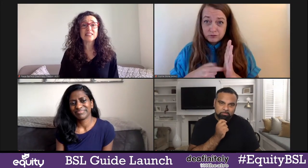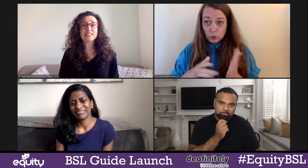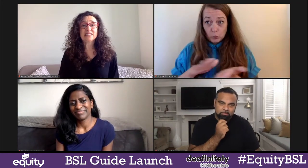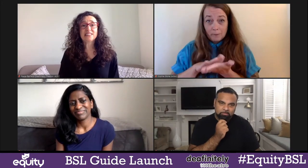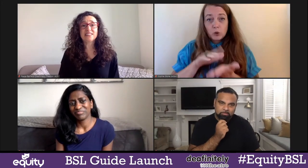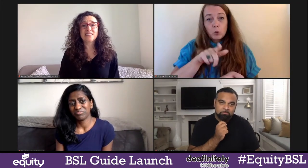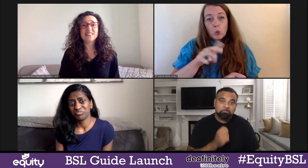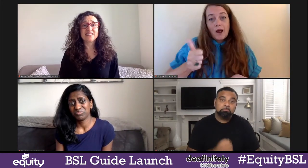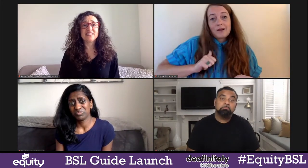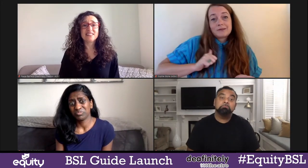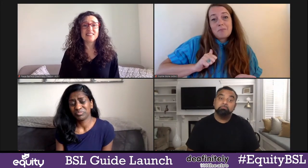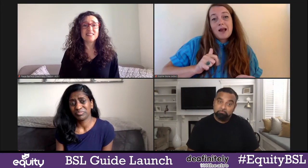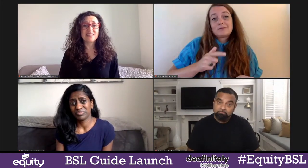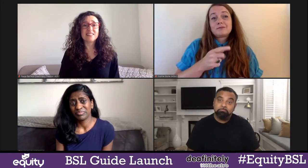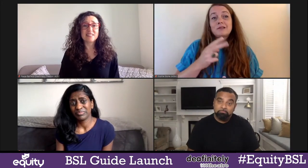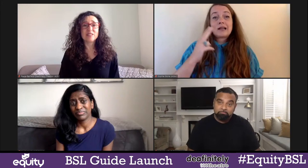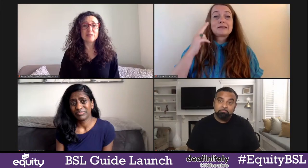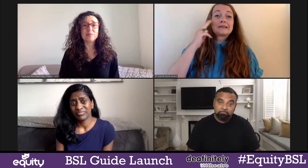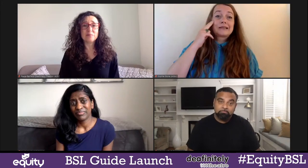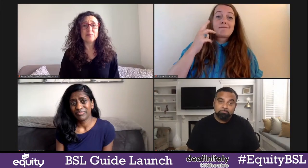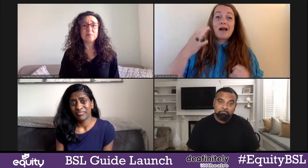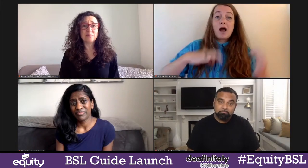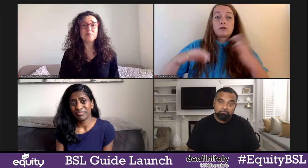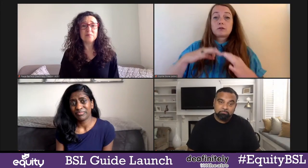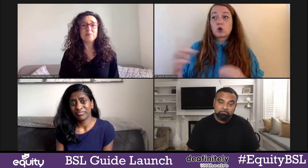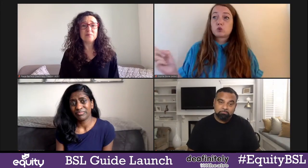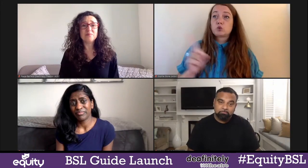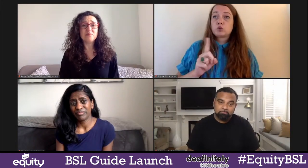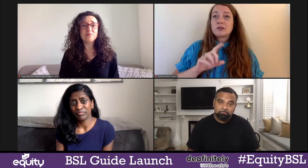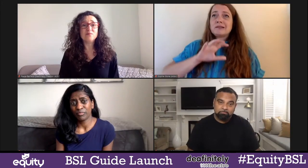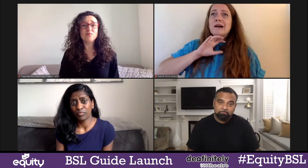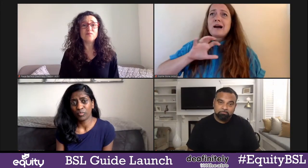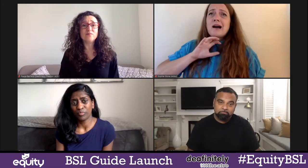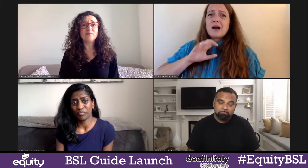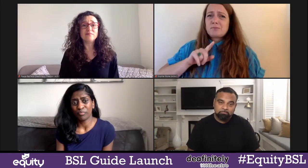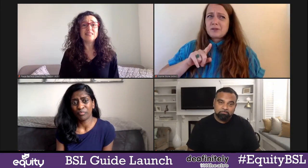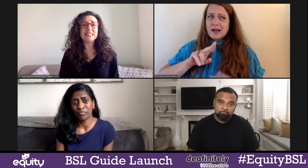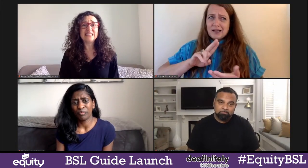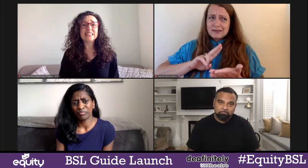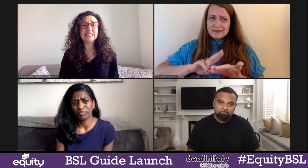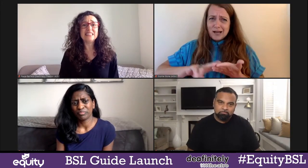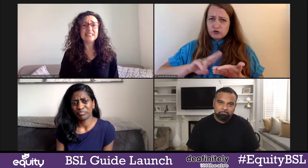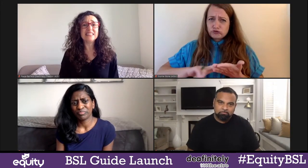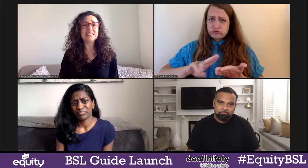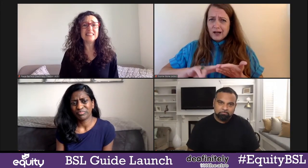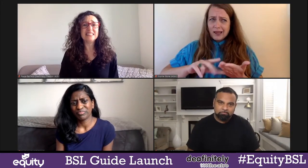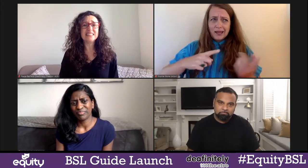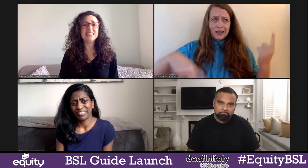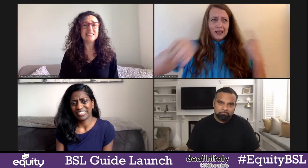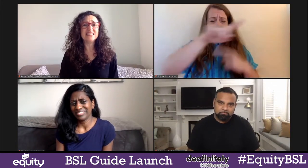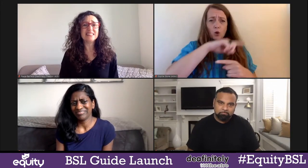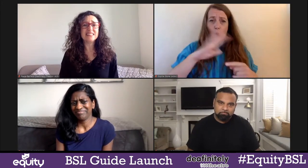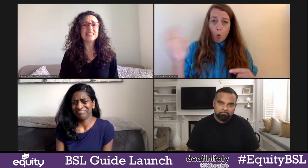a voice. Is that important? Are you expecting deaf actors to come and use a voice which